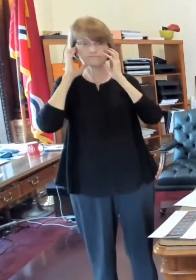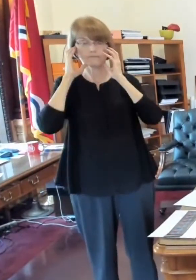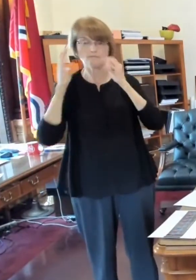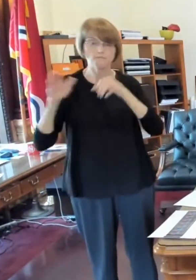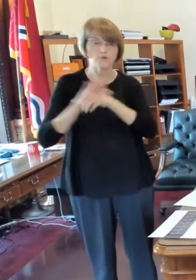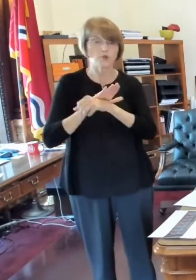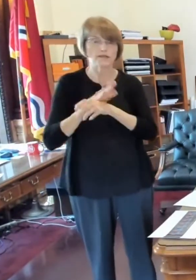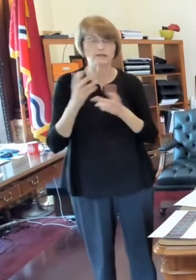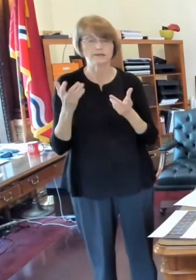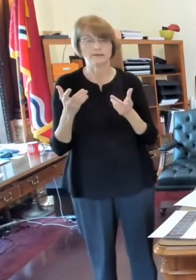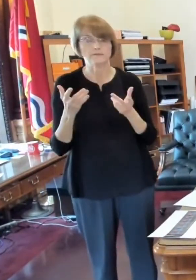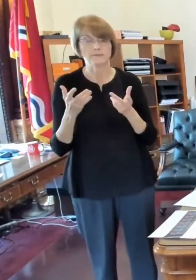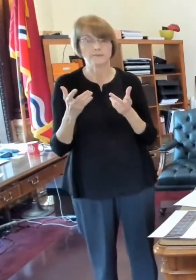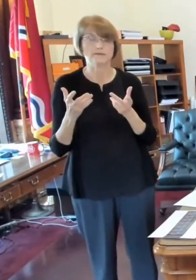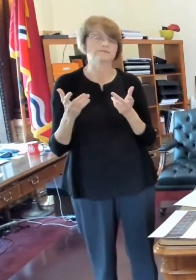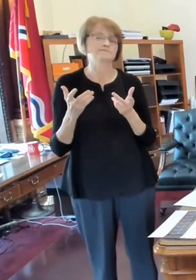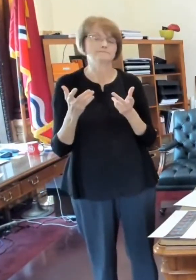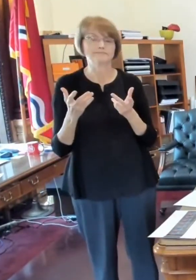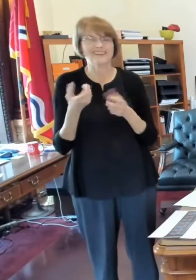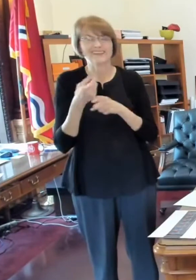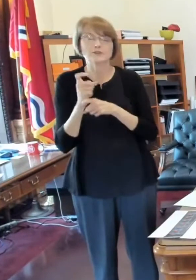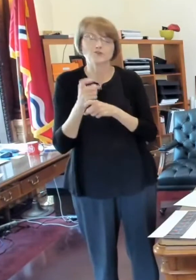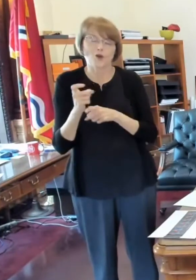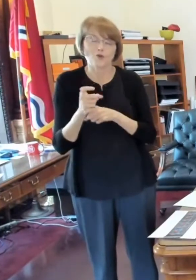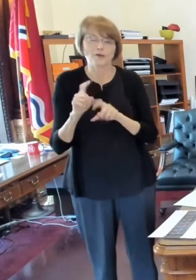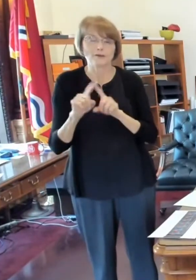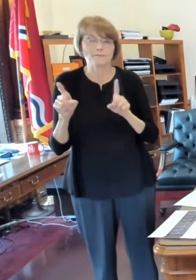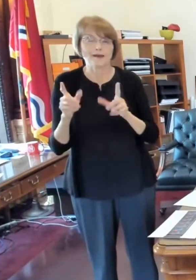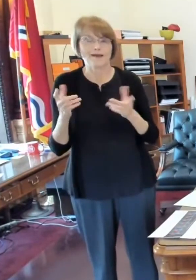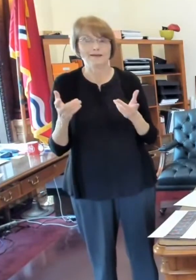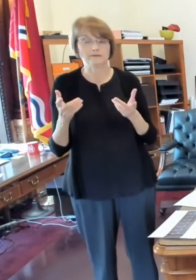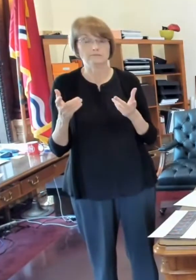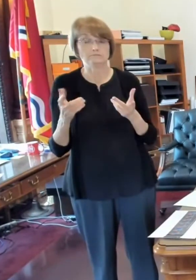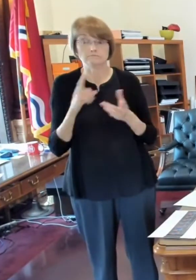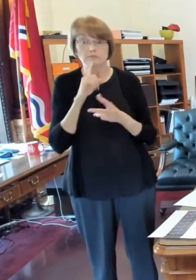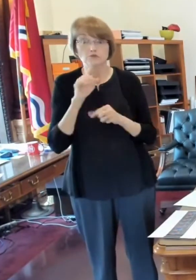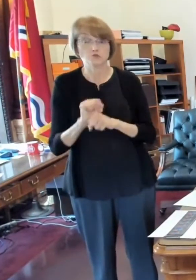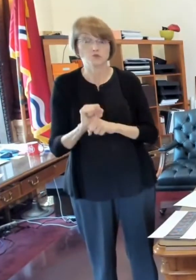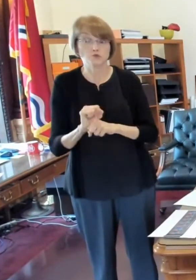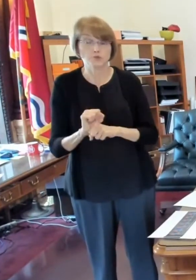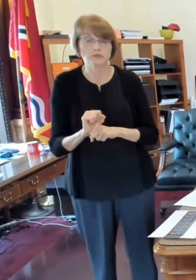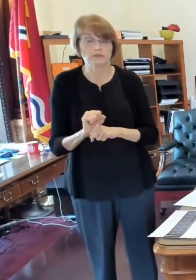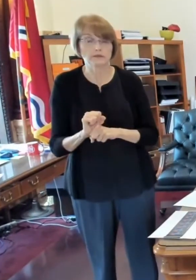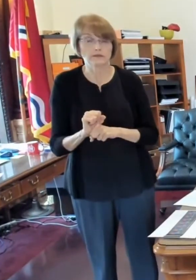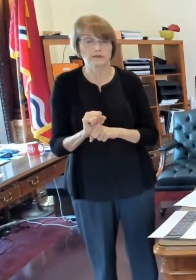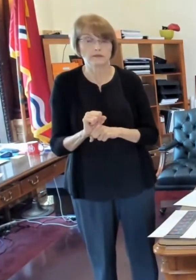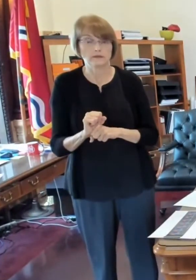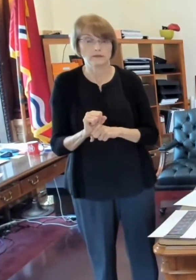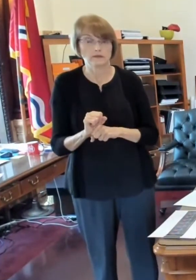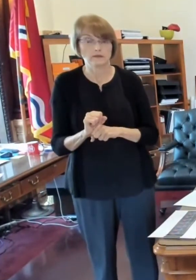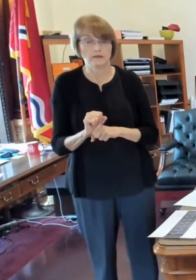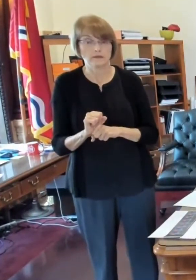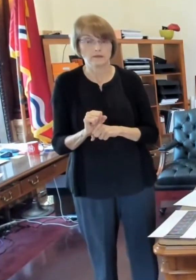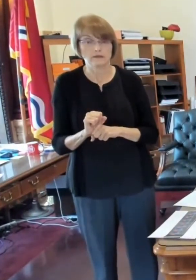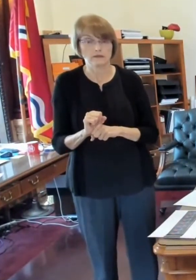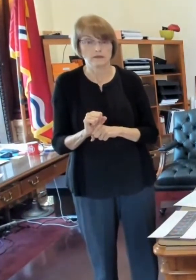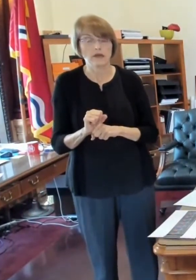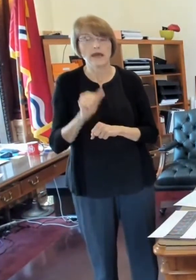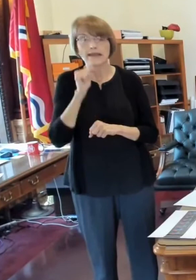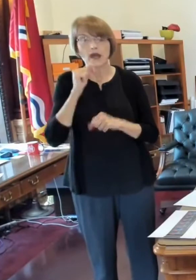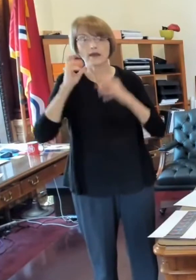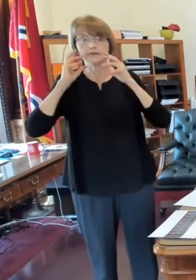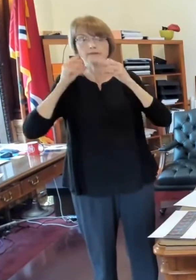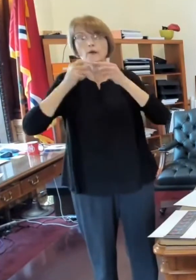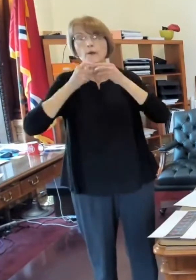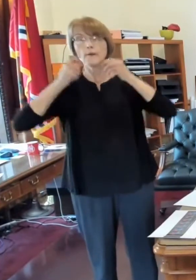you know, it was kind of a joke, but it turned out to be true that we're not asking people to wear chin straps.